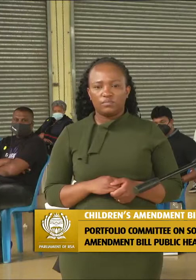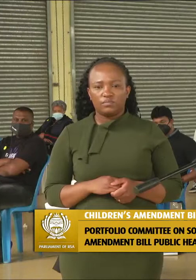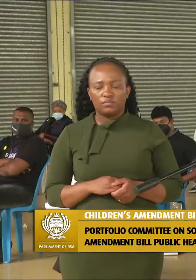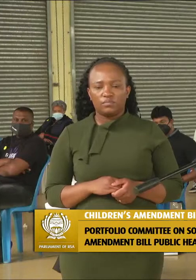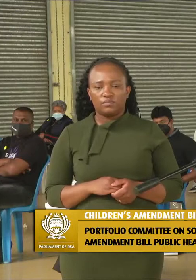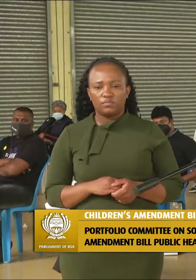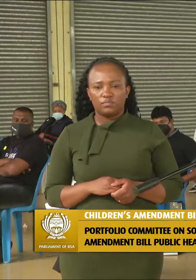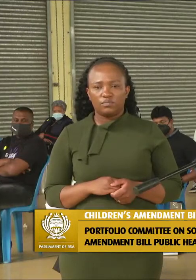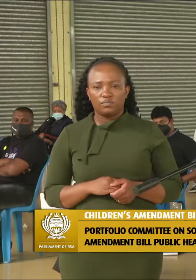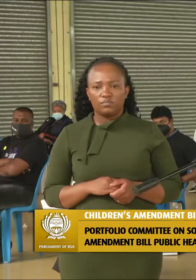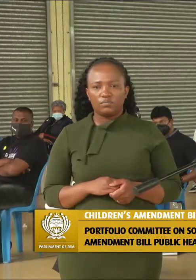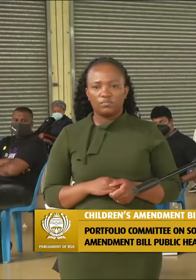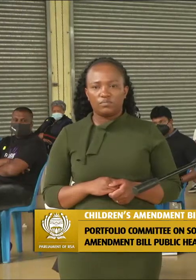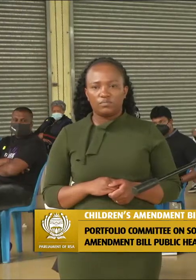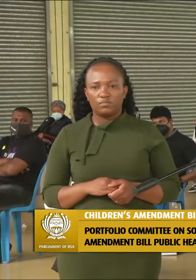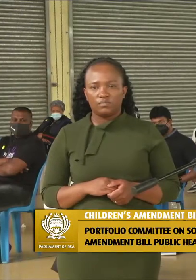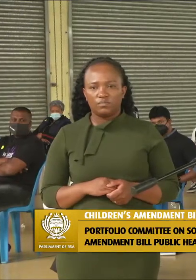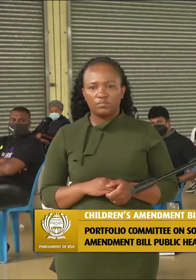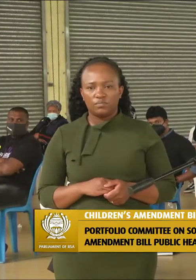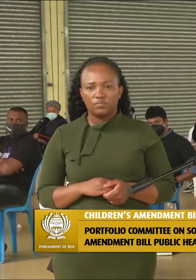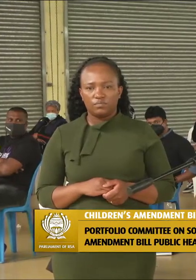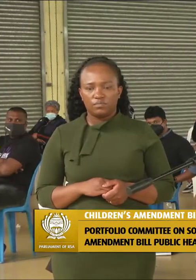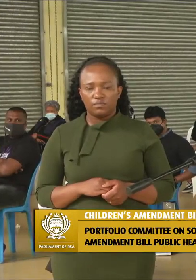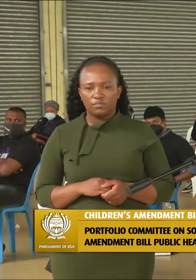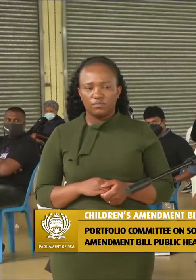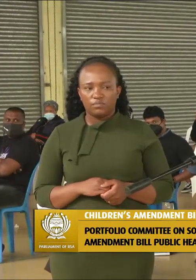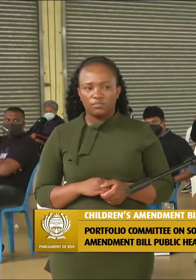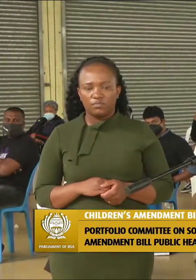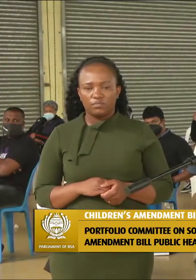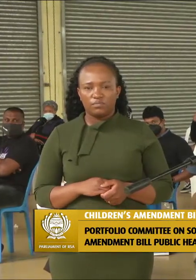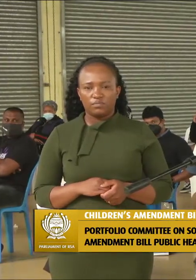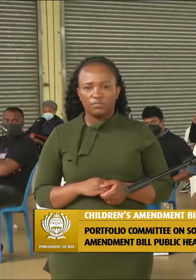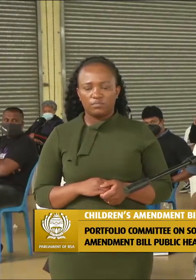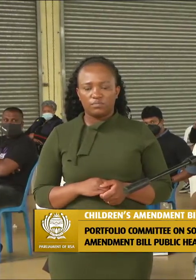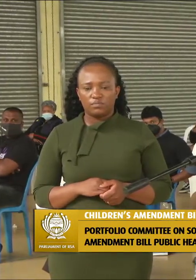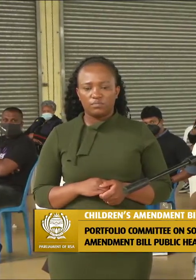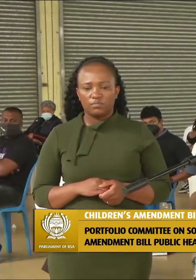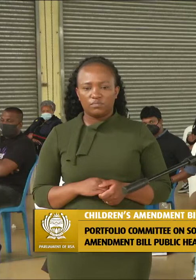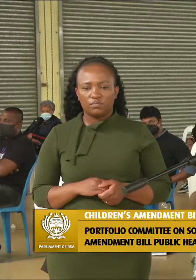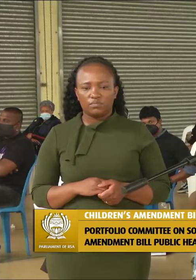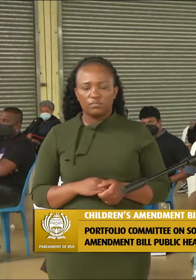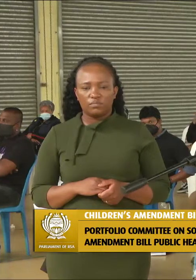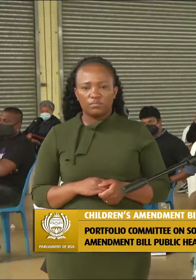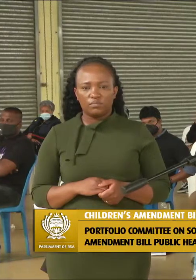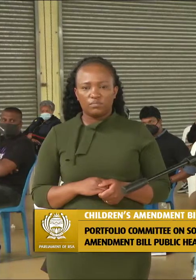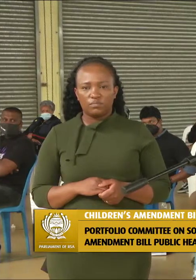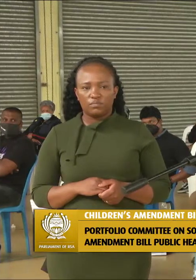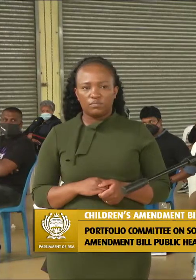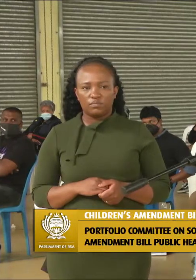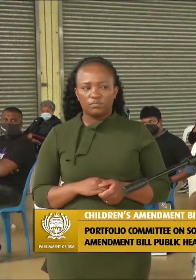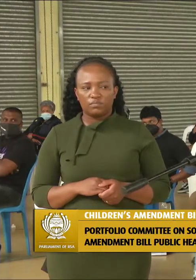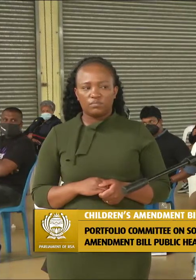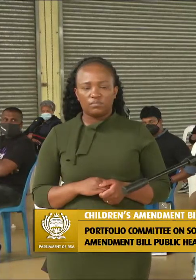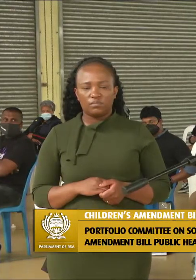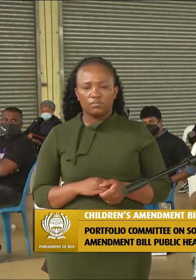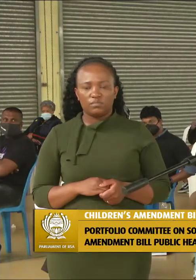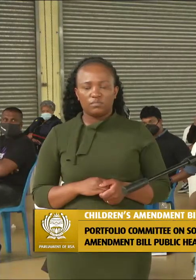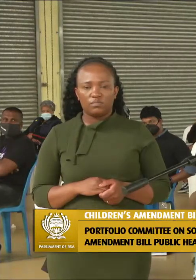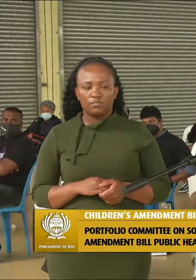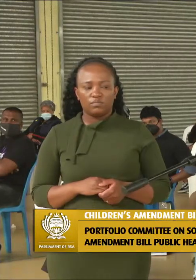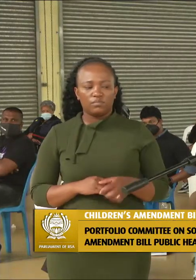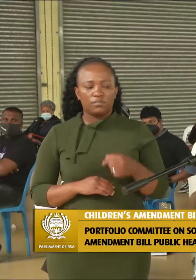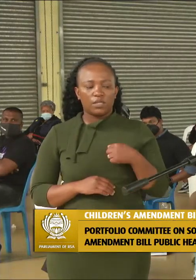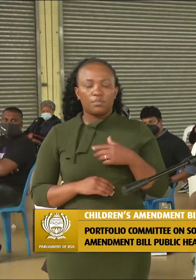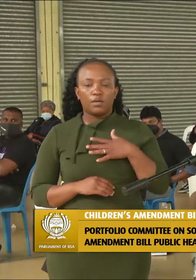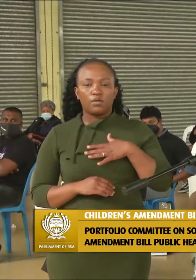they can be able to, or we can be able to help people with disability. Bengathanda kakhulu